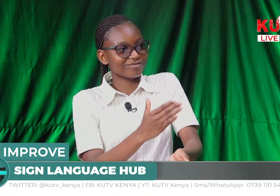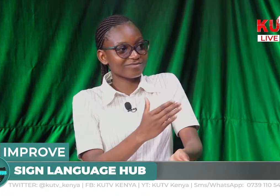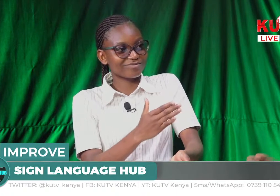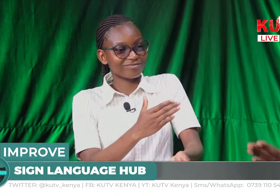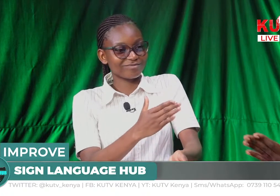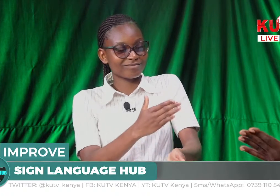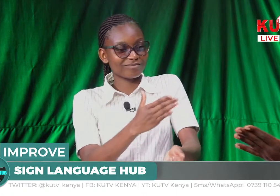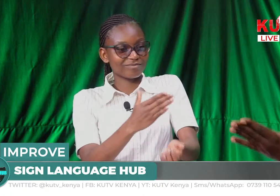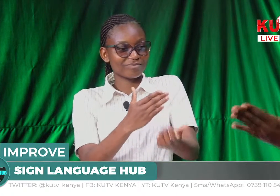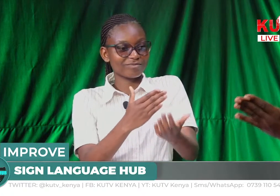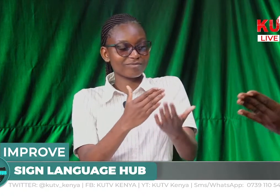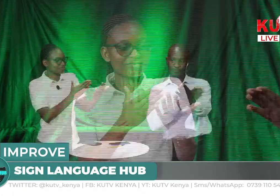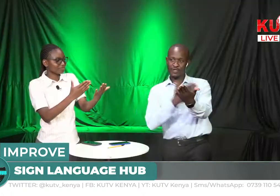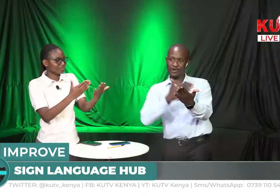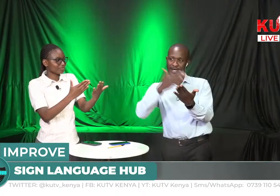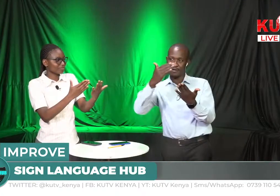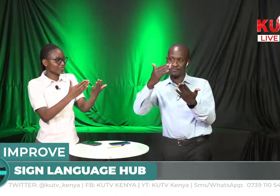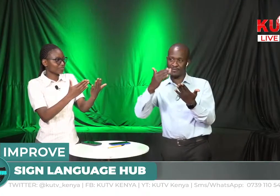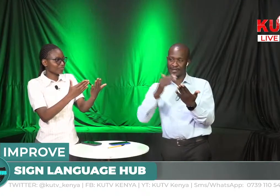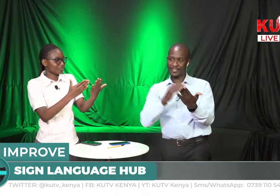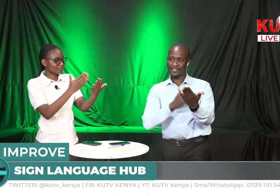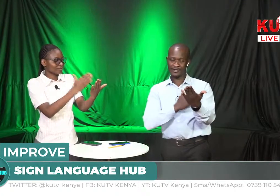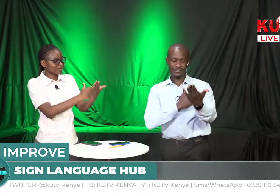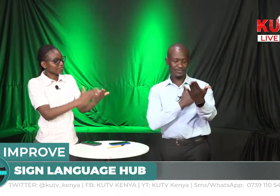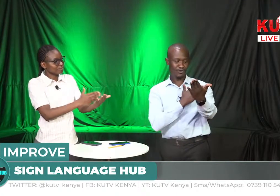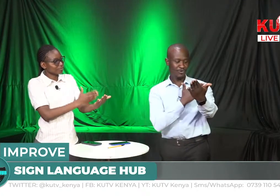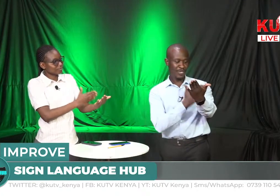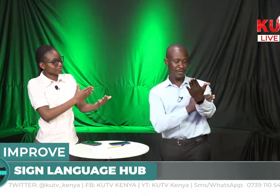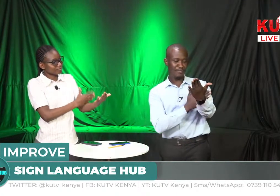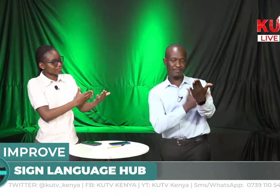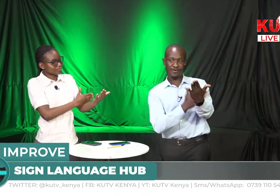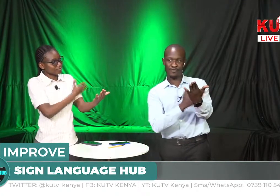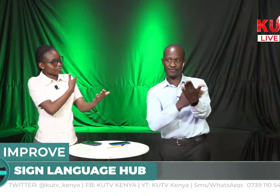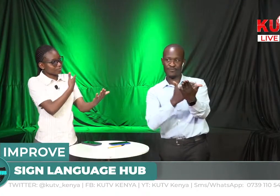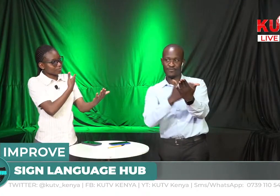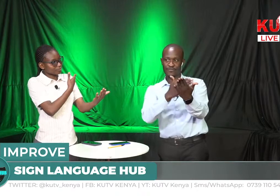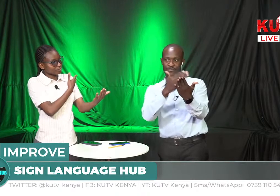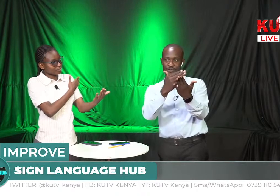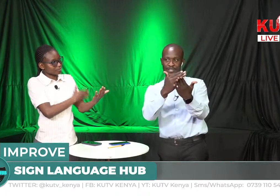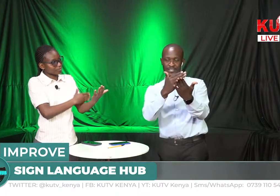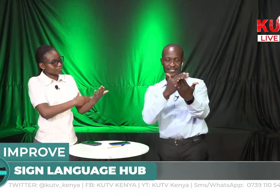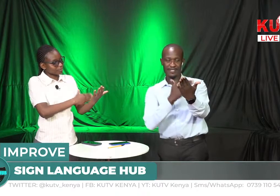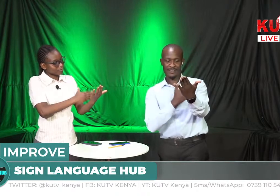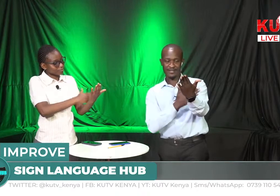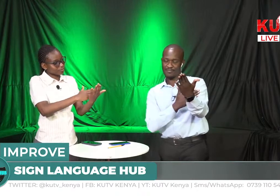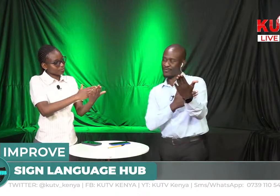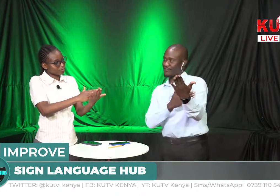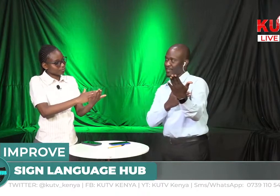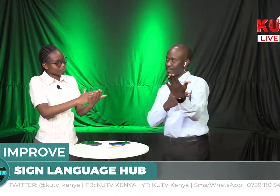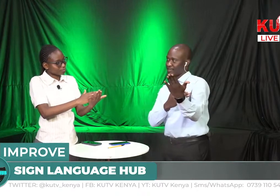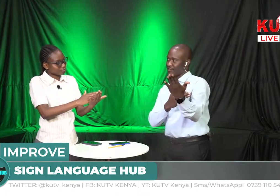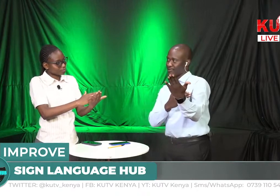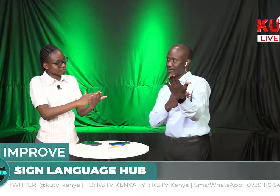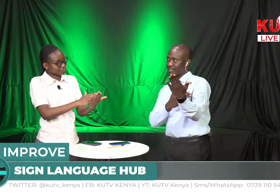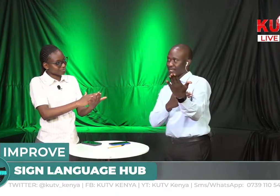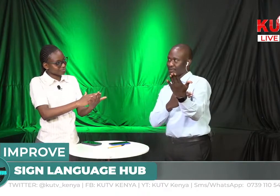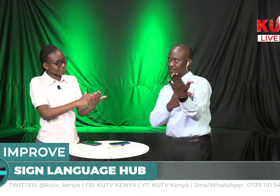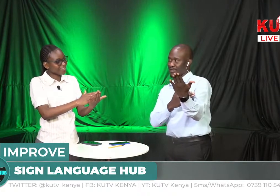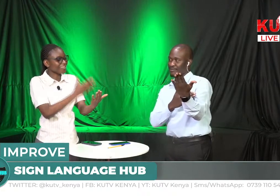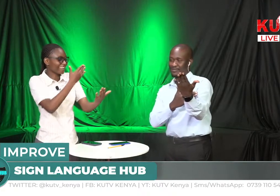Improve. But it should be going up, right? So improve, all right? Improve, okay? Correct that, ma'am. Okay.